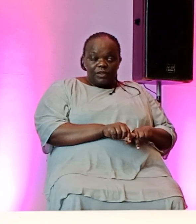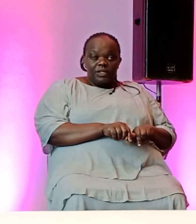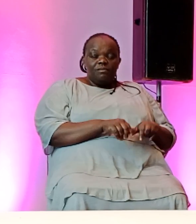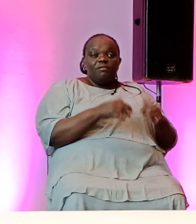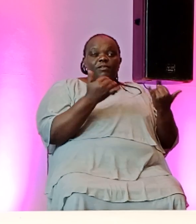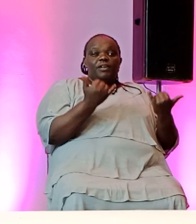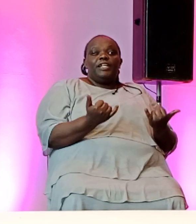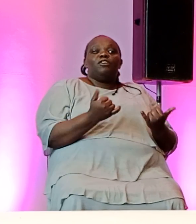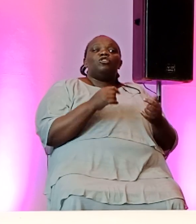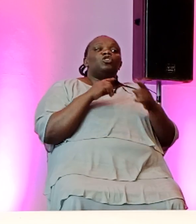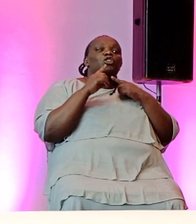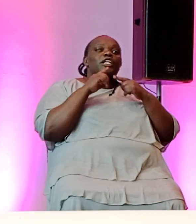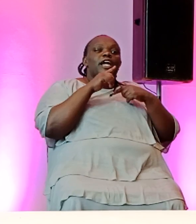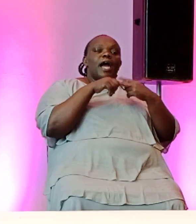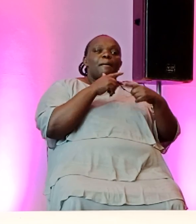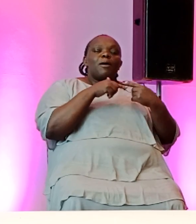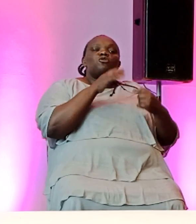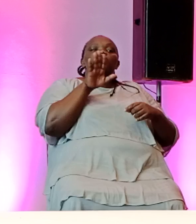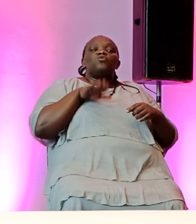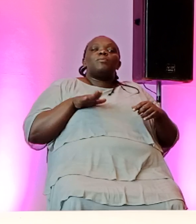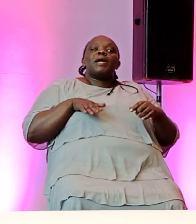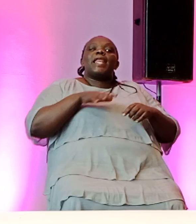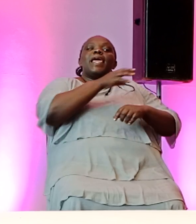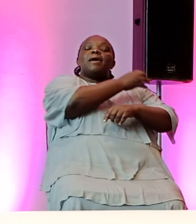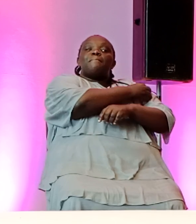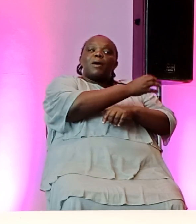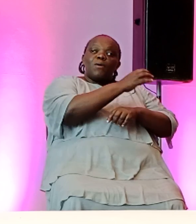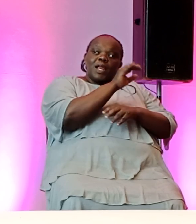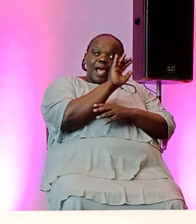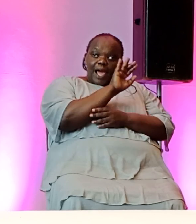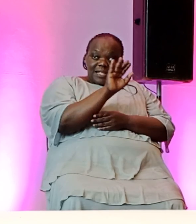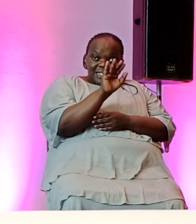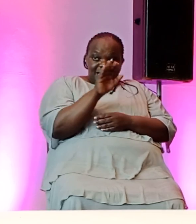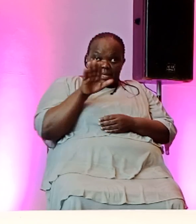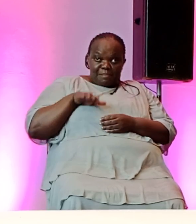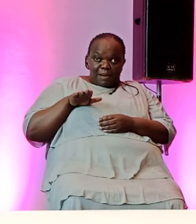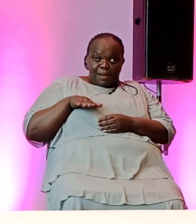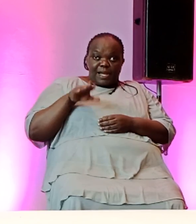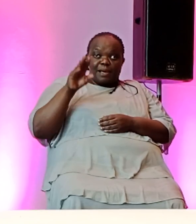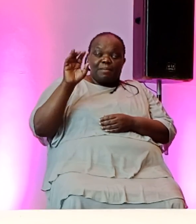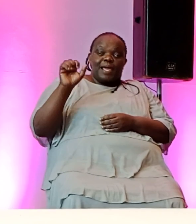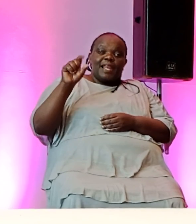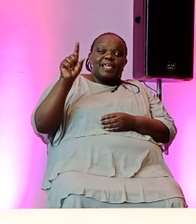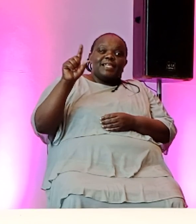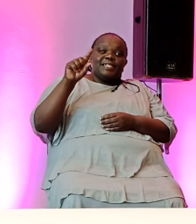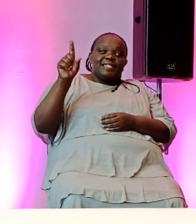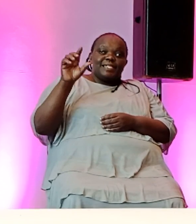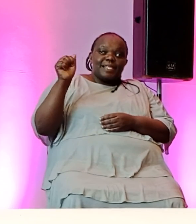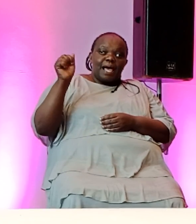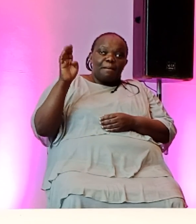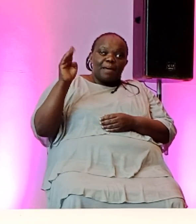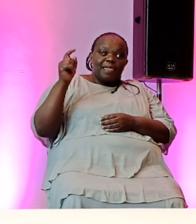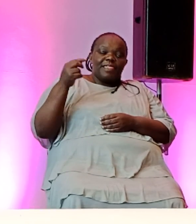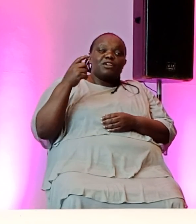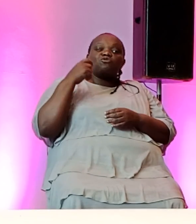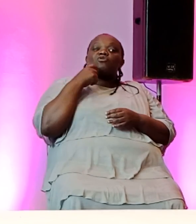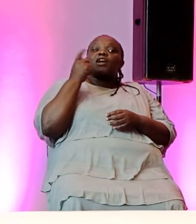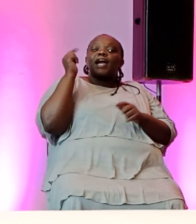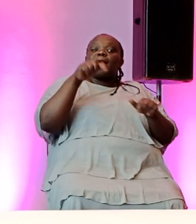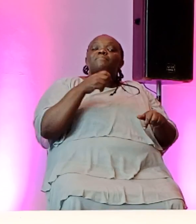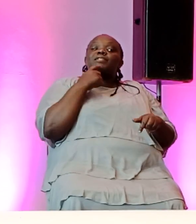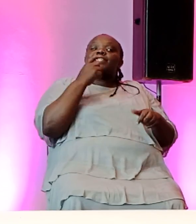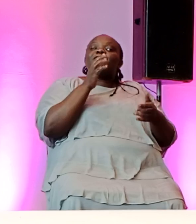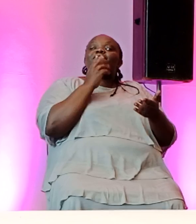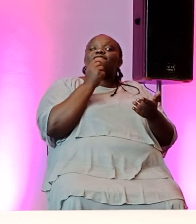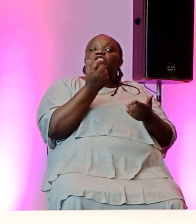Now, talking about women empowerment, I'd like to ask Madam Elizabeth Kipkum to come and say a few